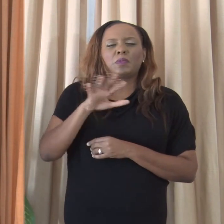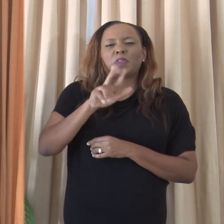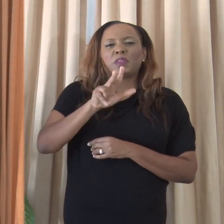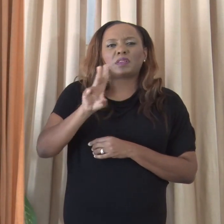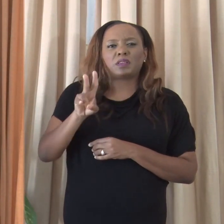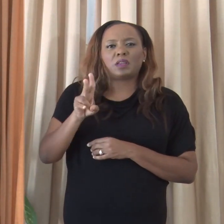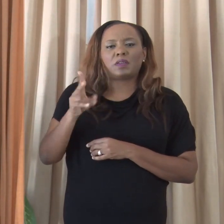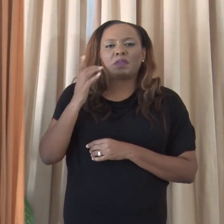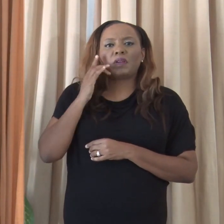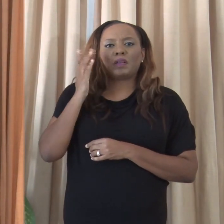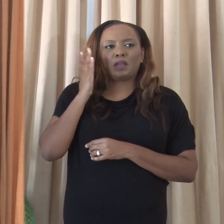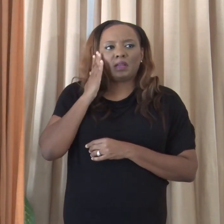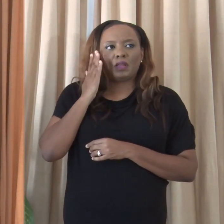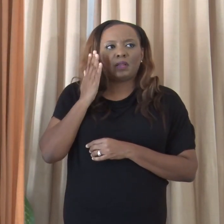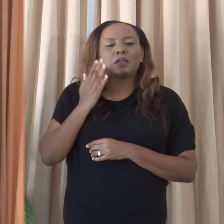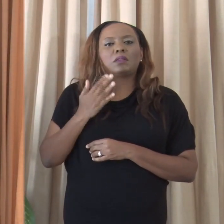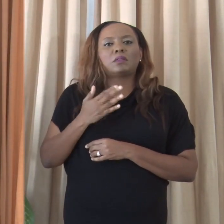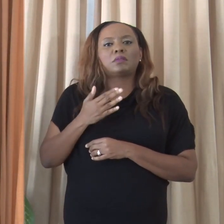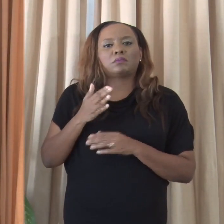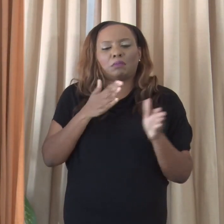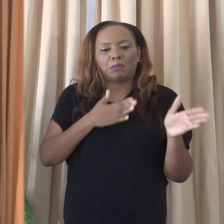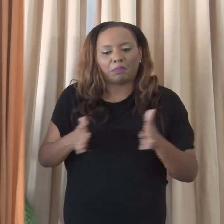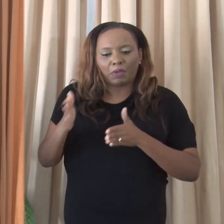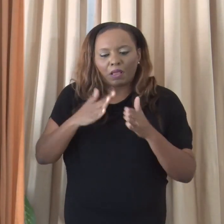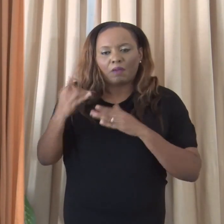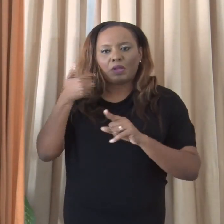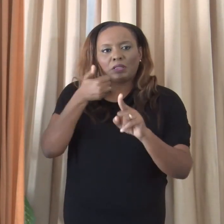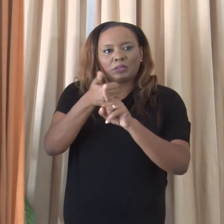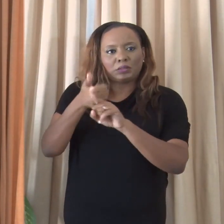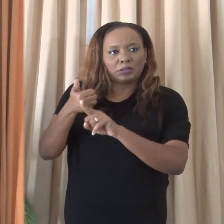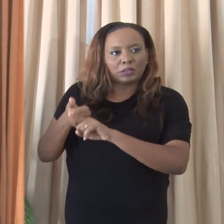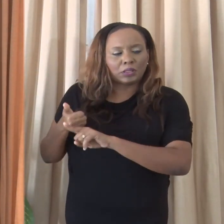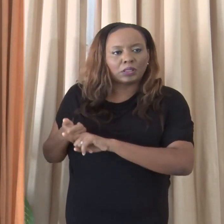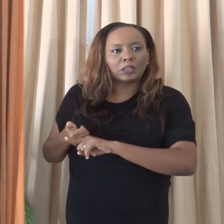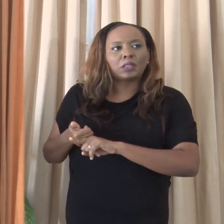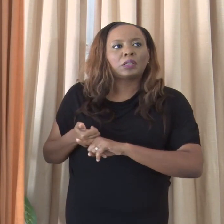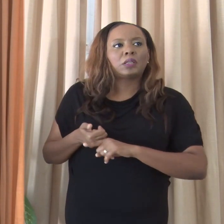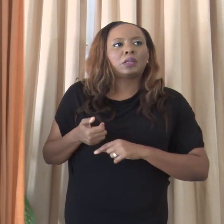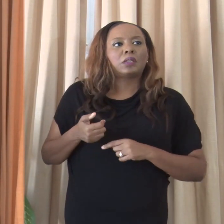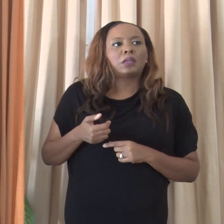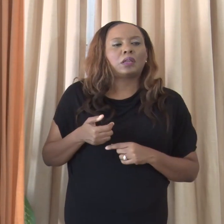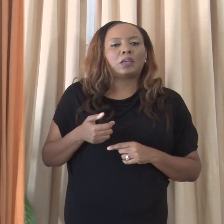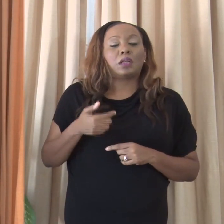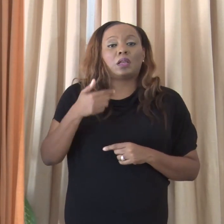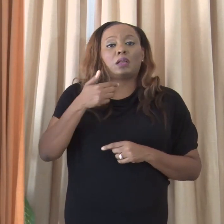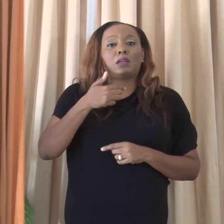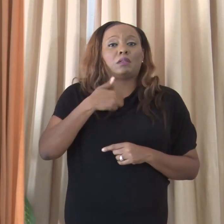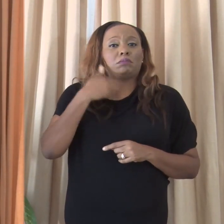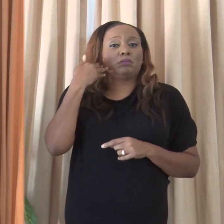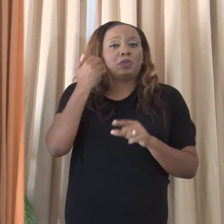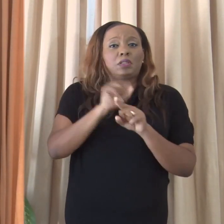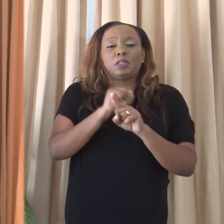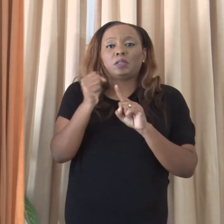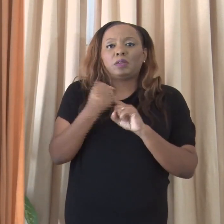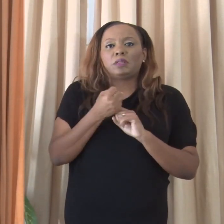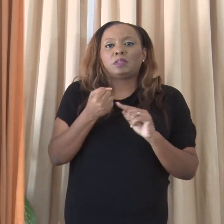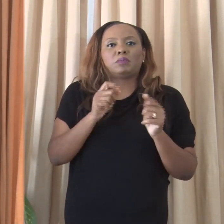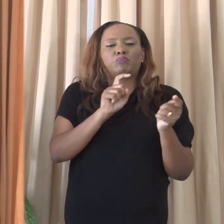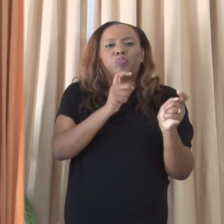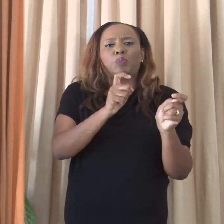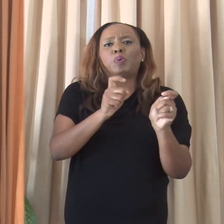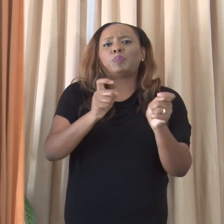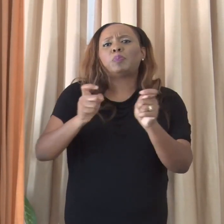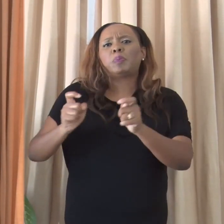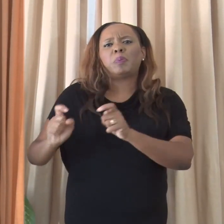their intentions are. And as you would appreciate, as I began by saying, this situation is very fluid. We made the